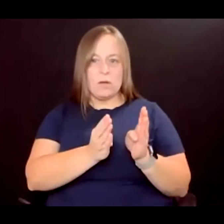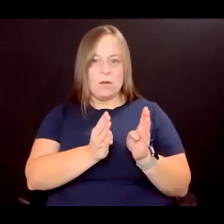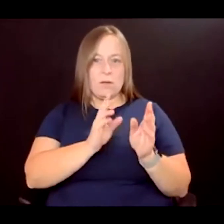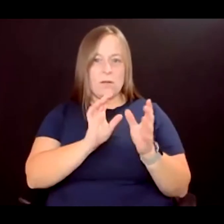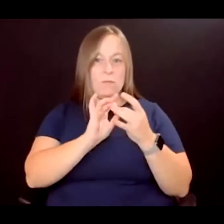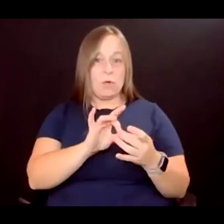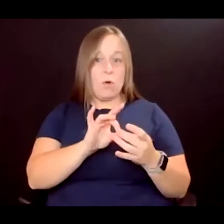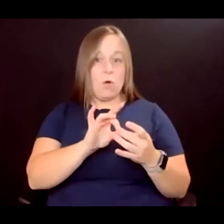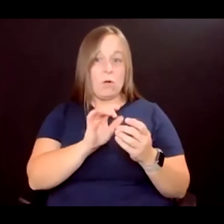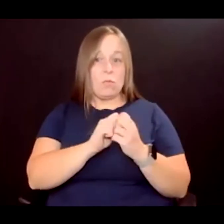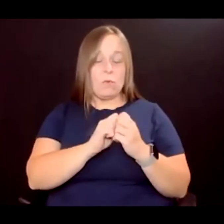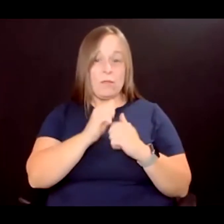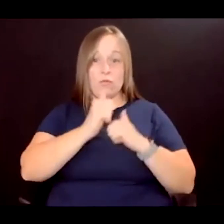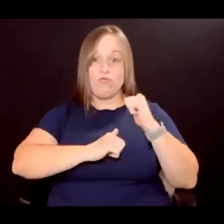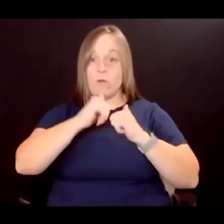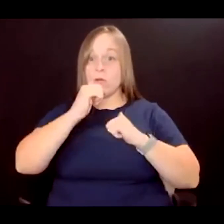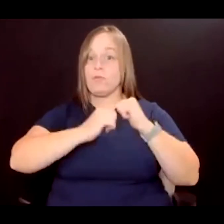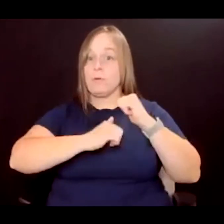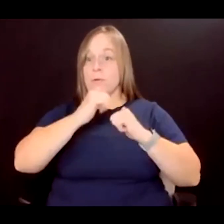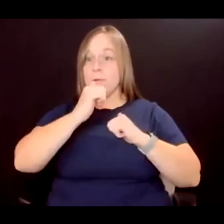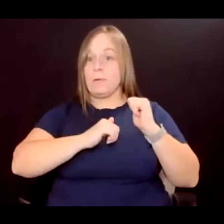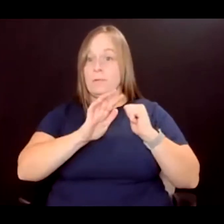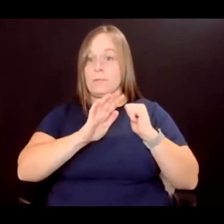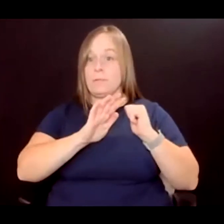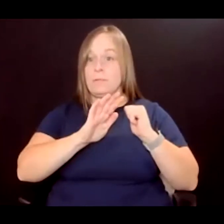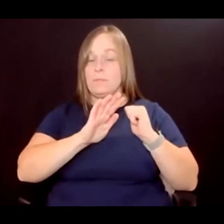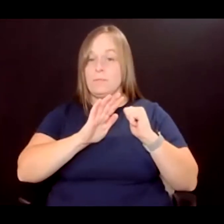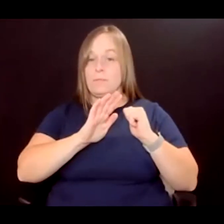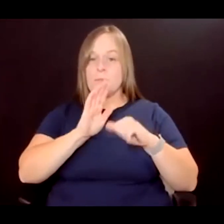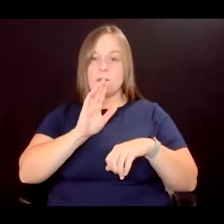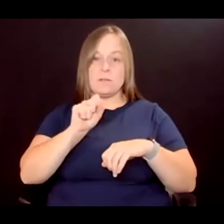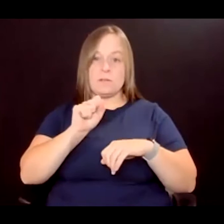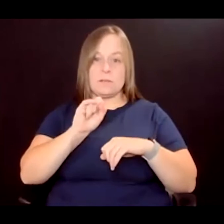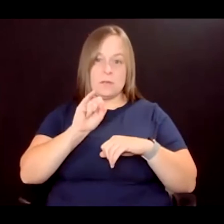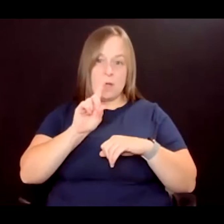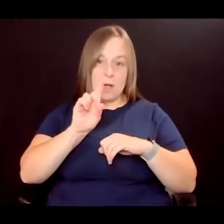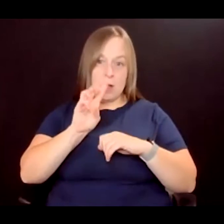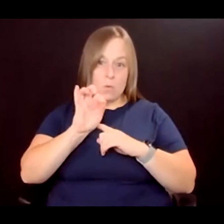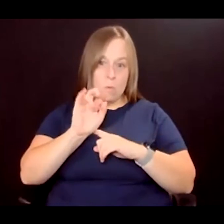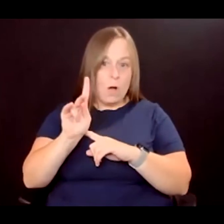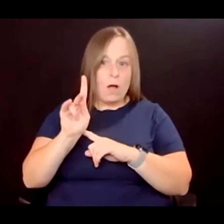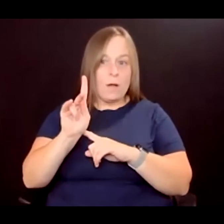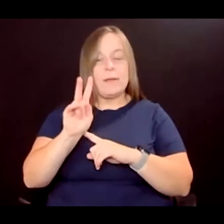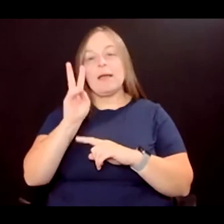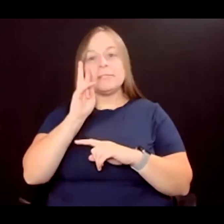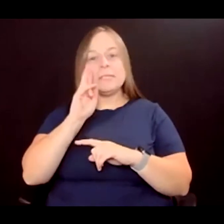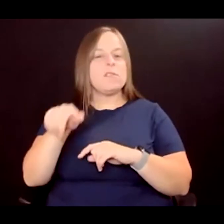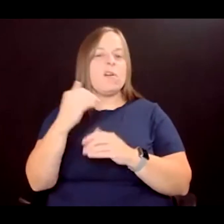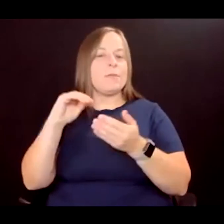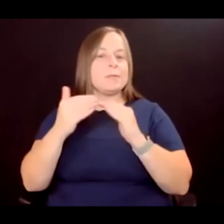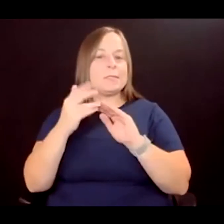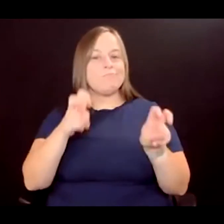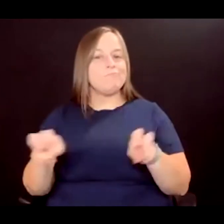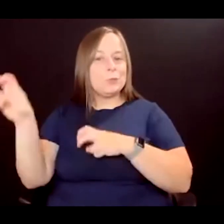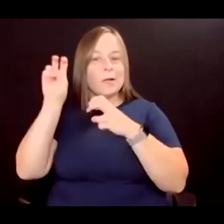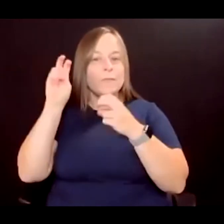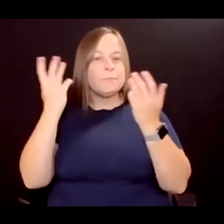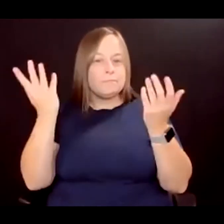And frankly, I didn't have the time to follow up on it. And I was wondering, Greg, what would be your plan